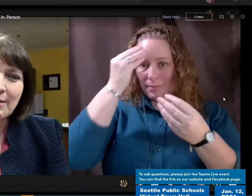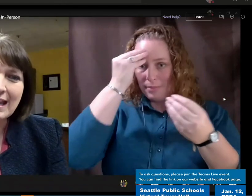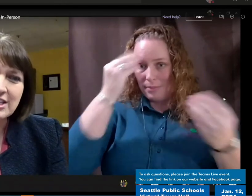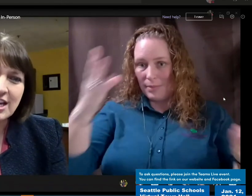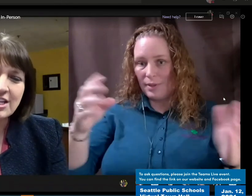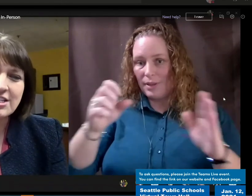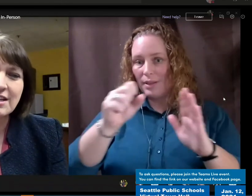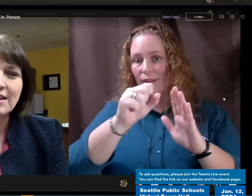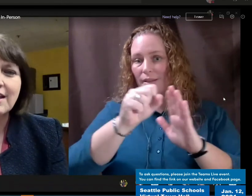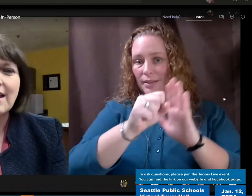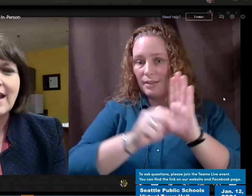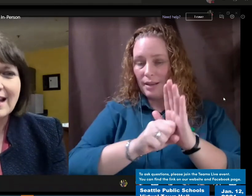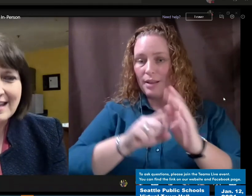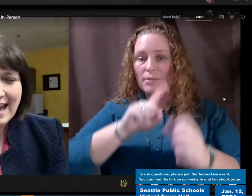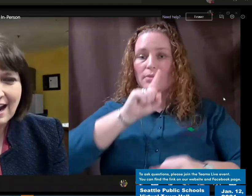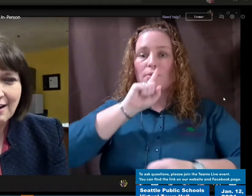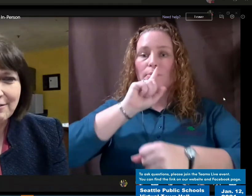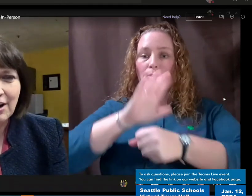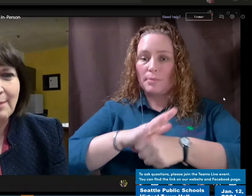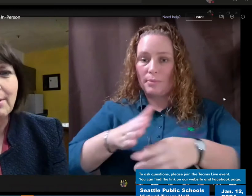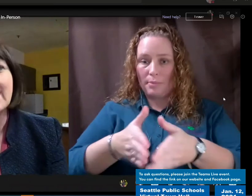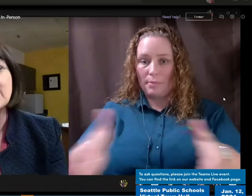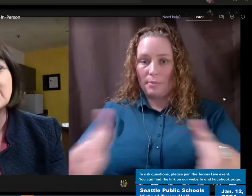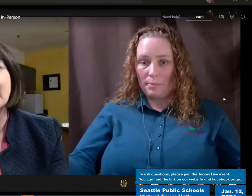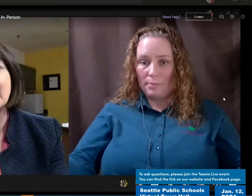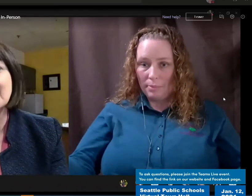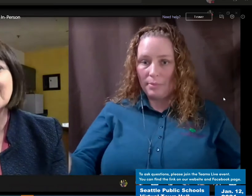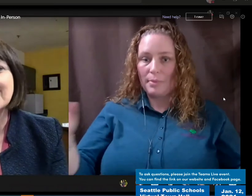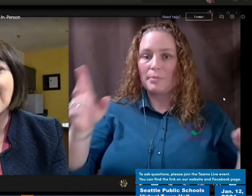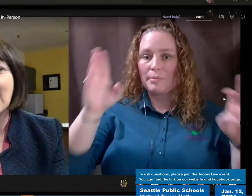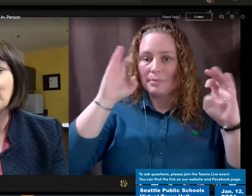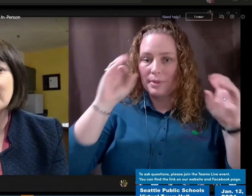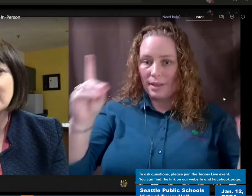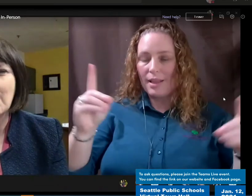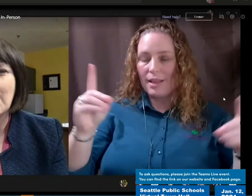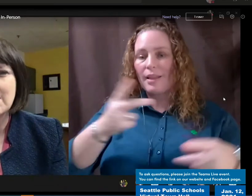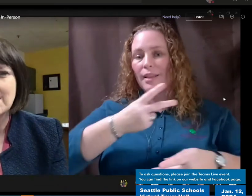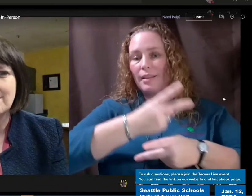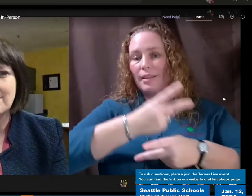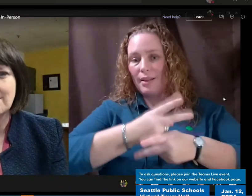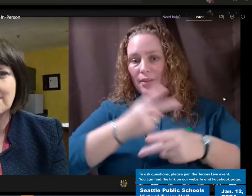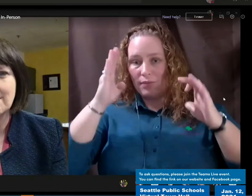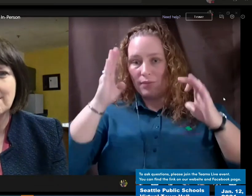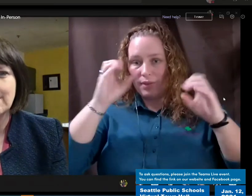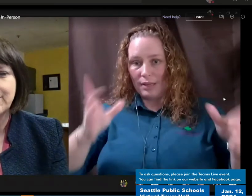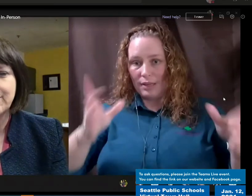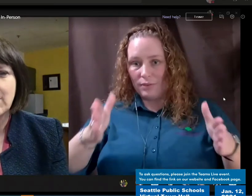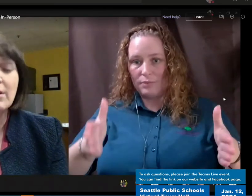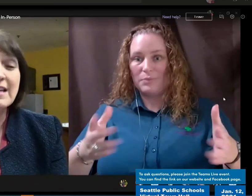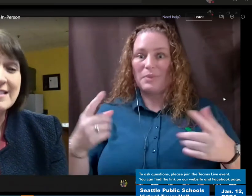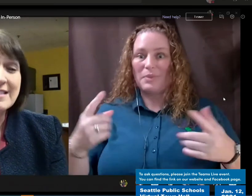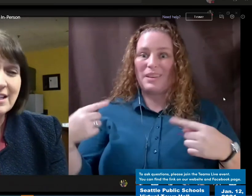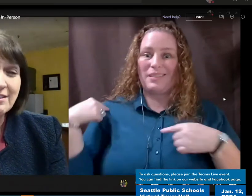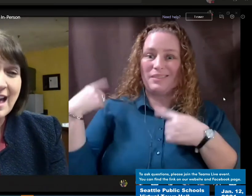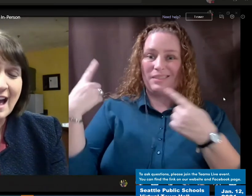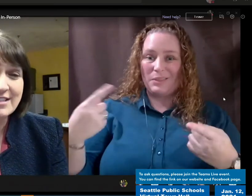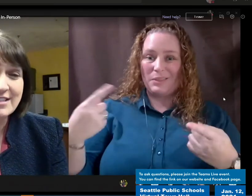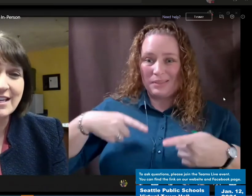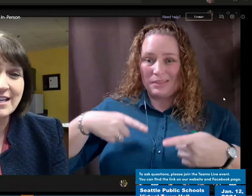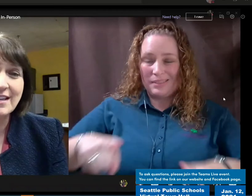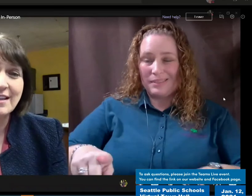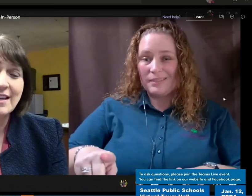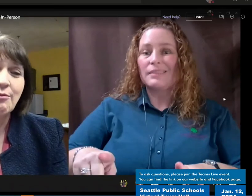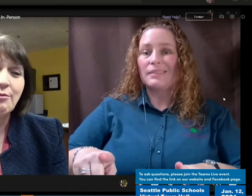public education and care for our public educators in a time when so much is uncertain. We'll continue that